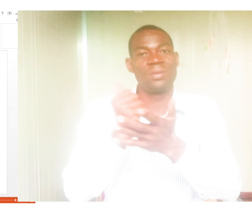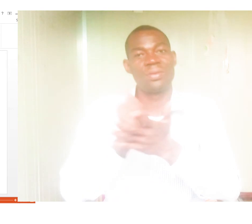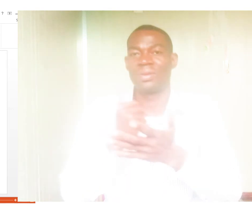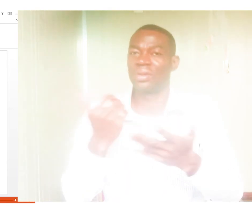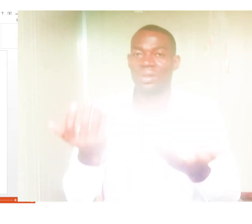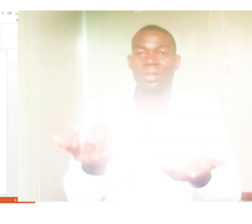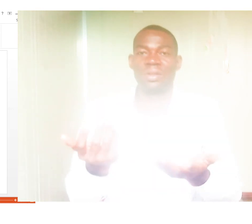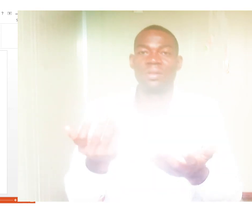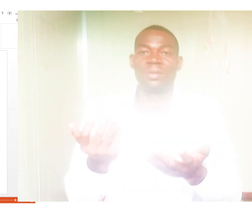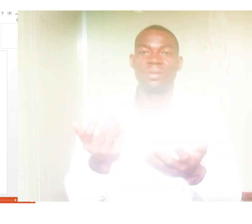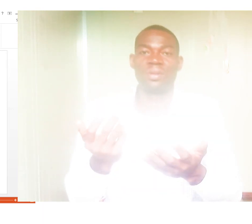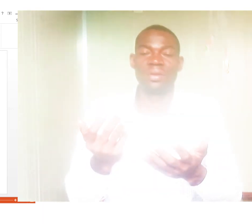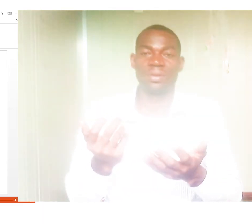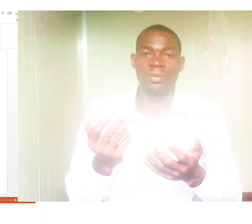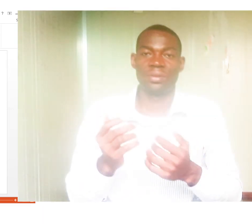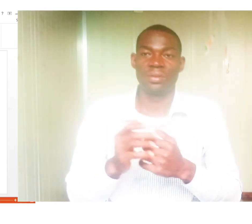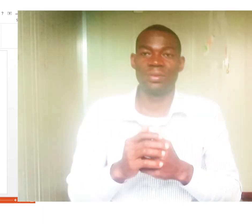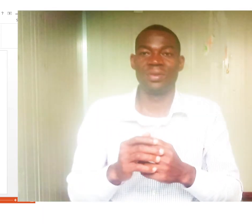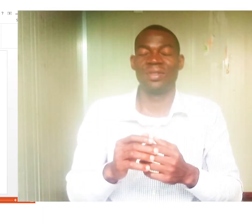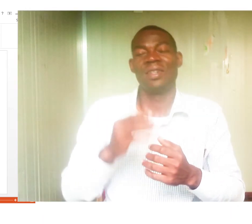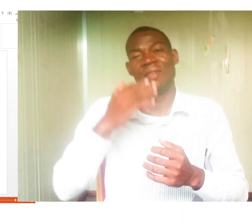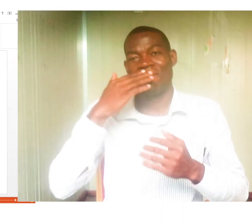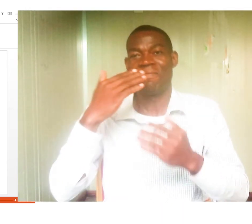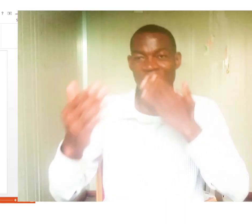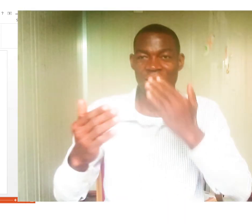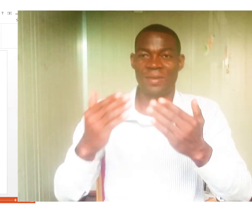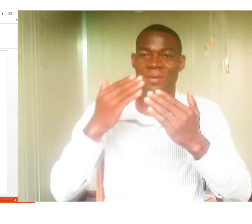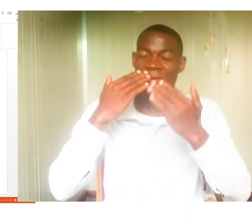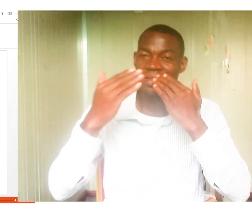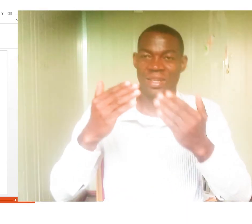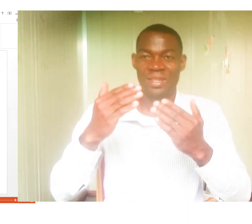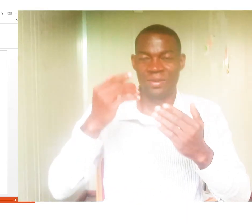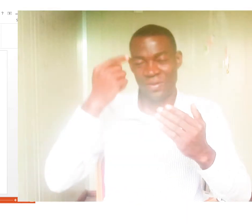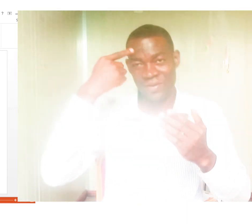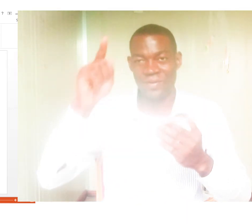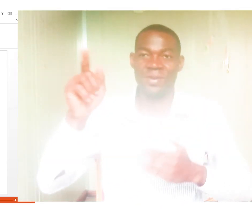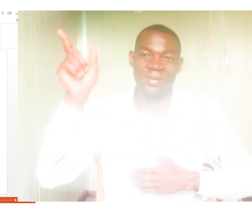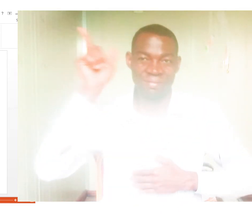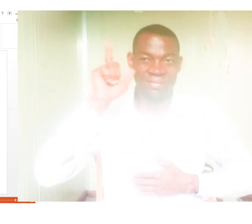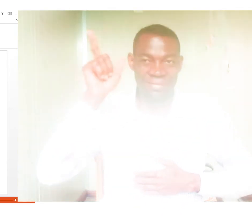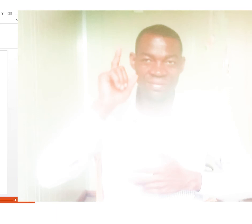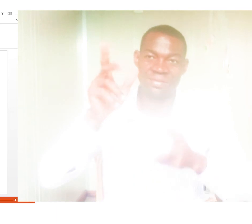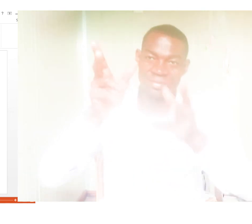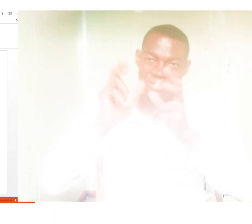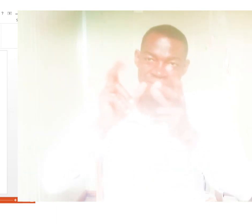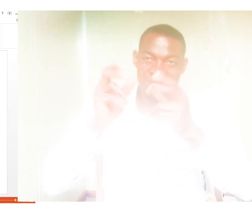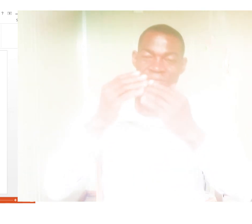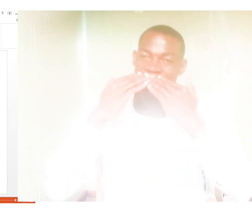Zikomo, Siyabonga. Thank you for listening.